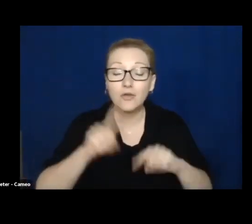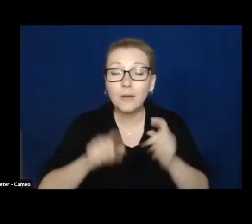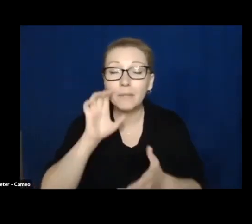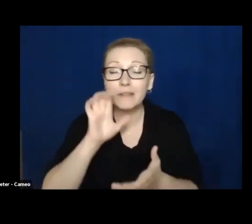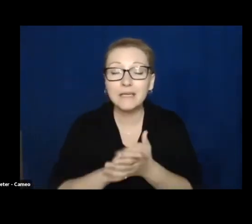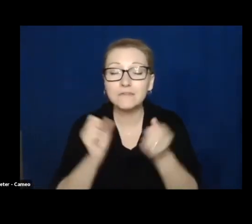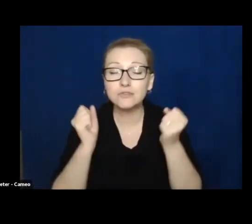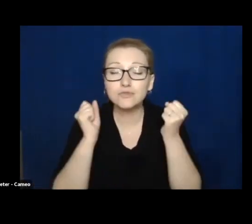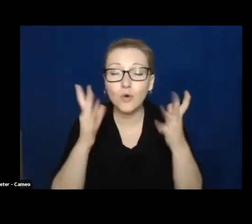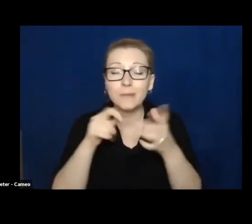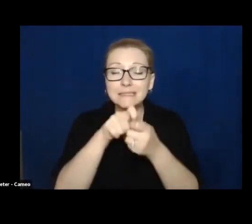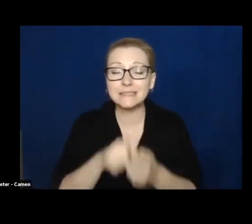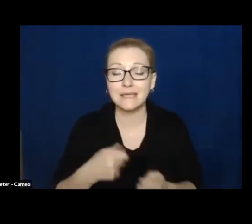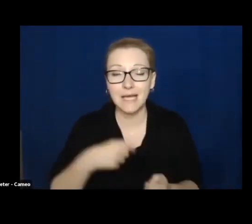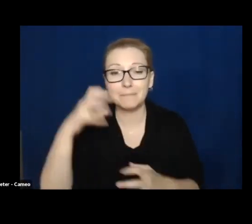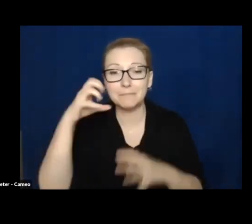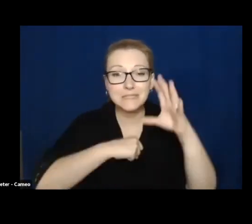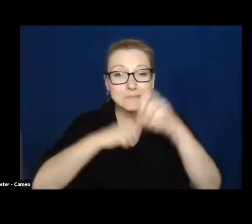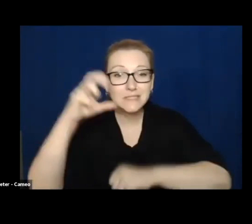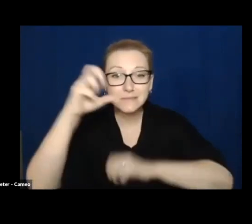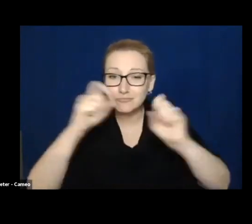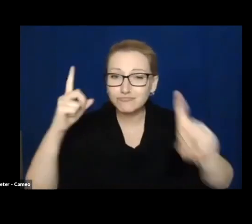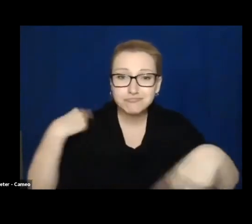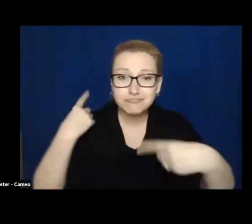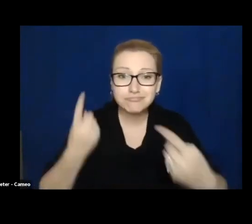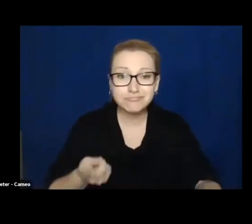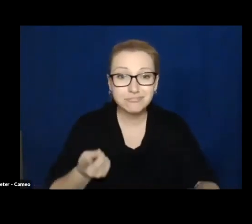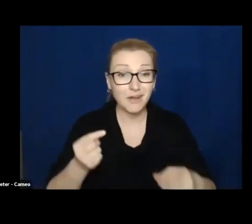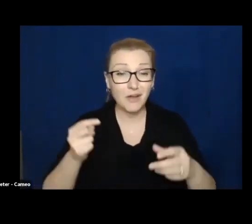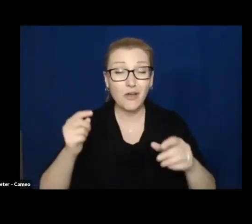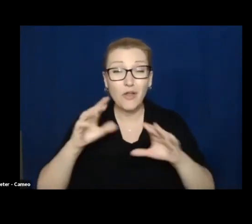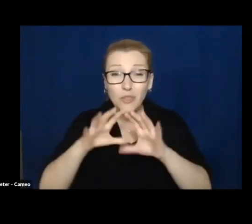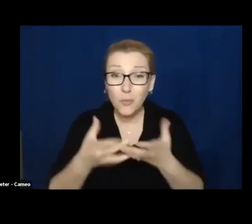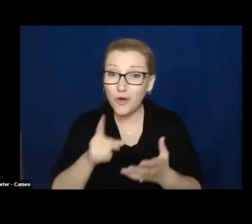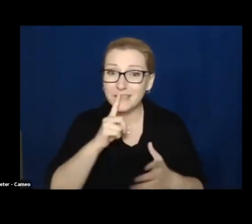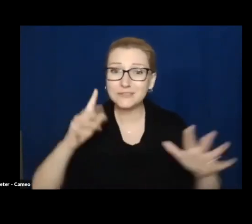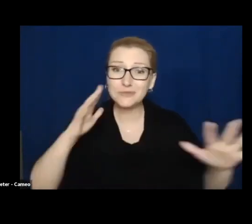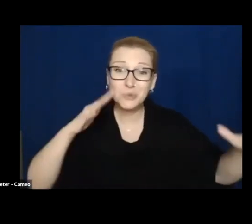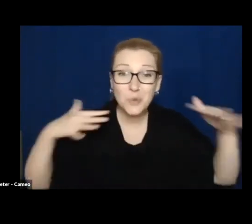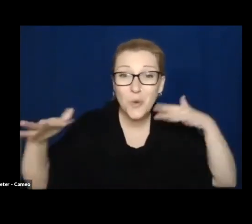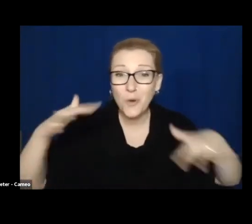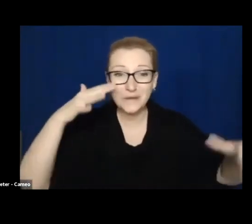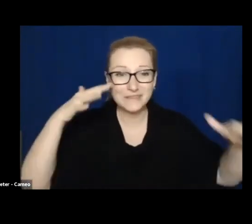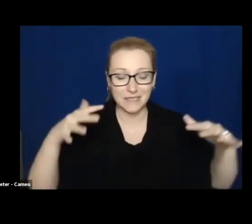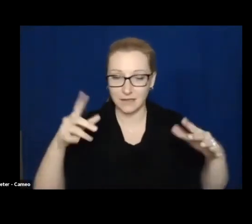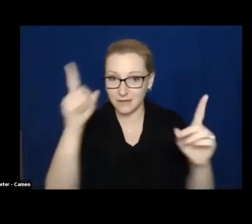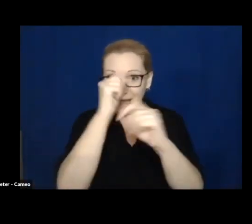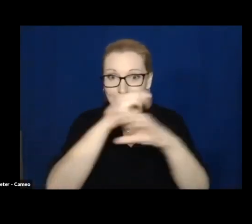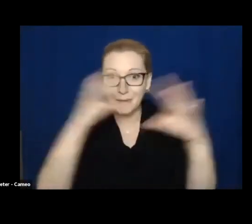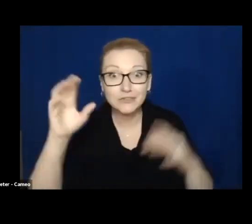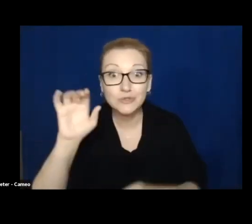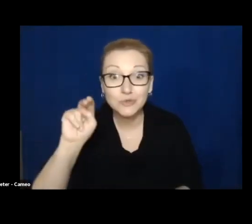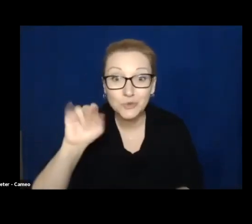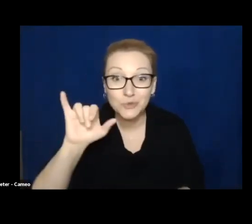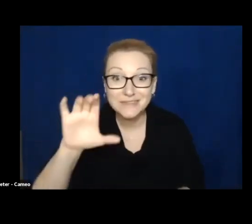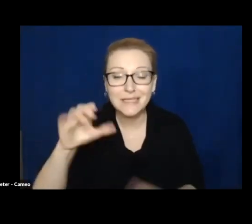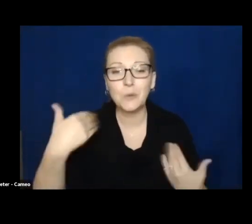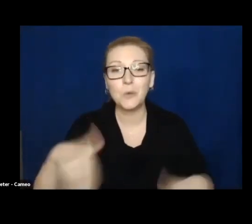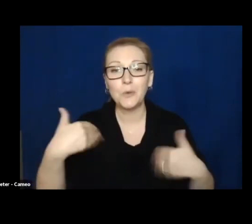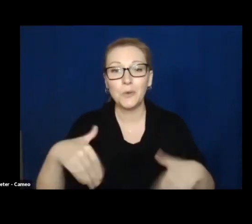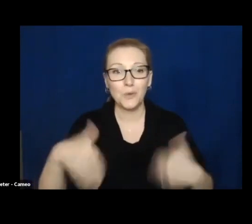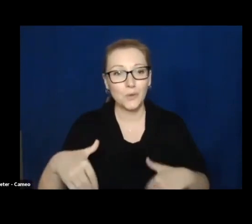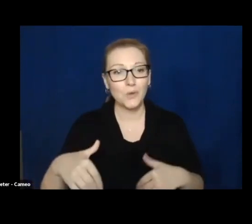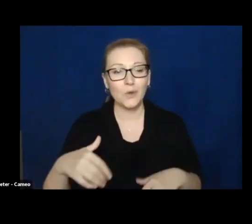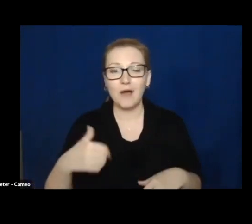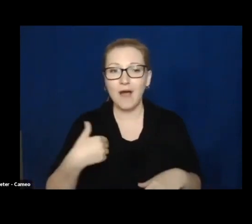details. The world is so noisy. I imagine that in New York City. And I started calling